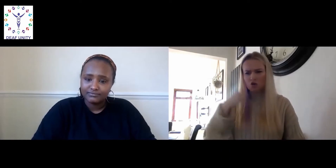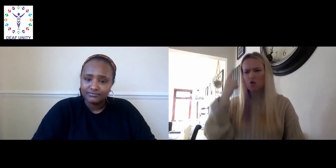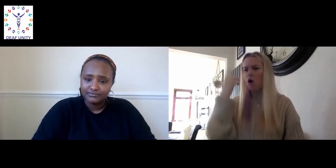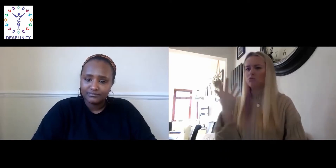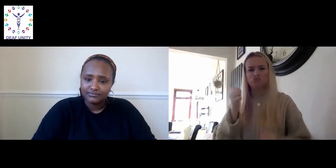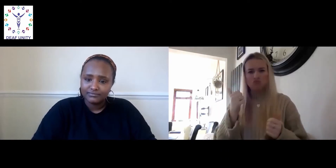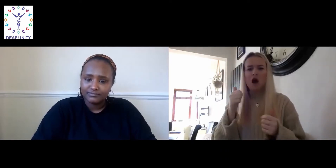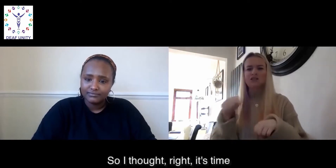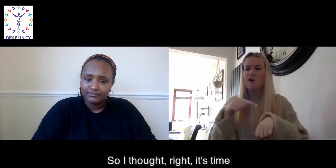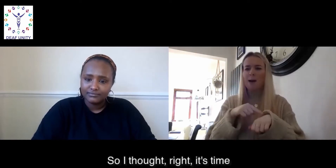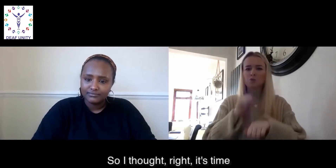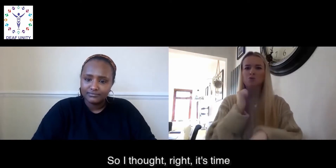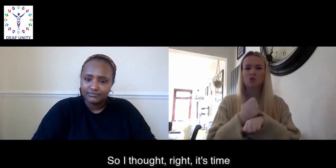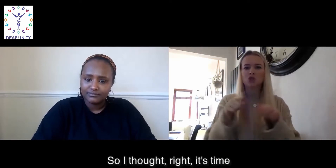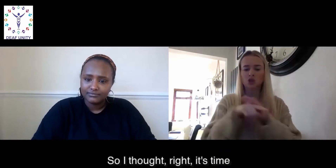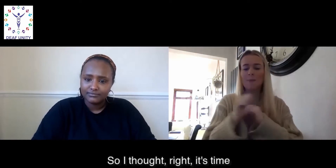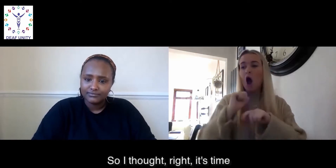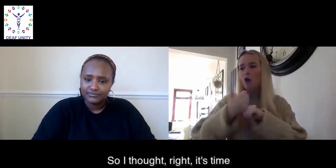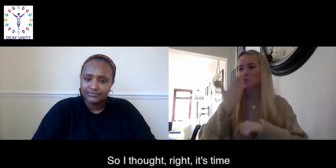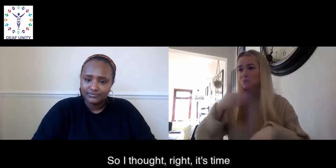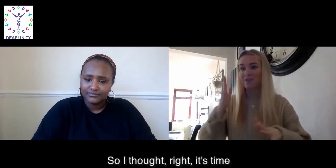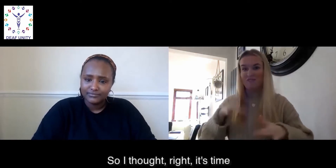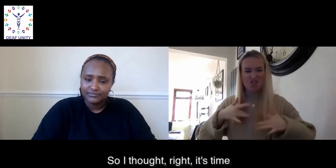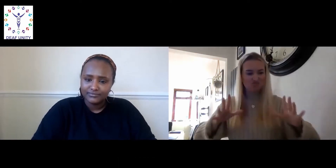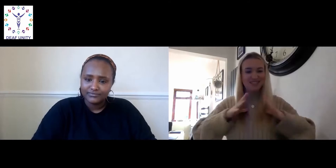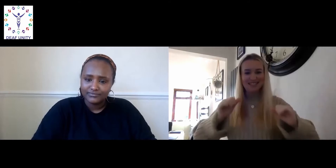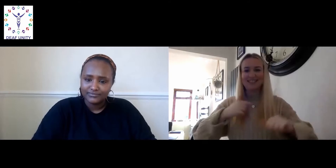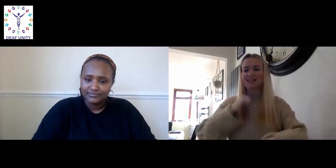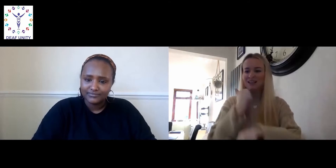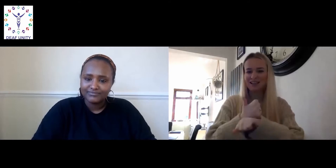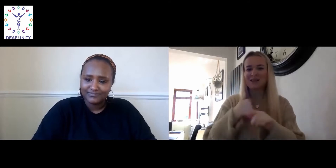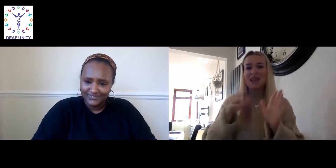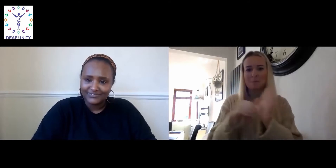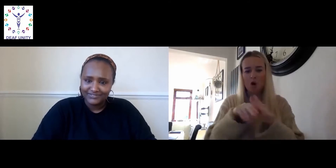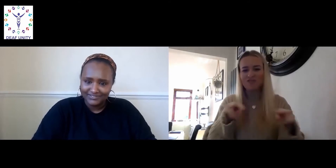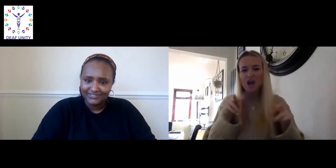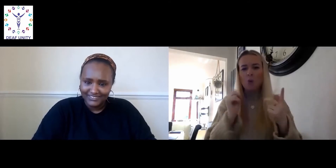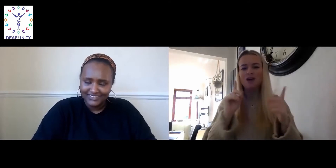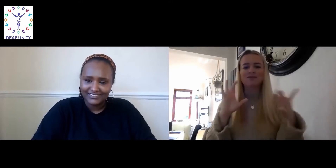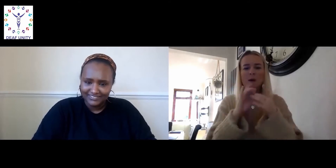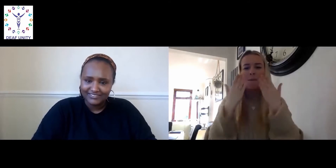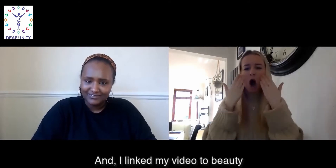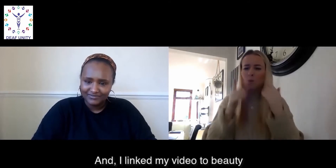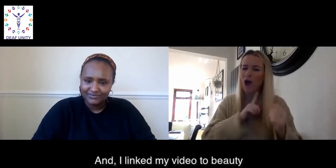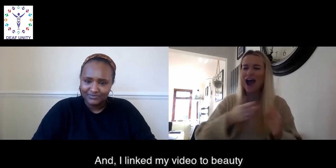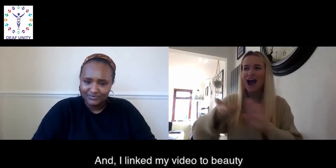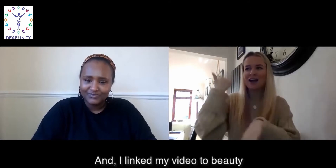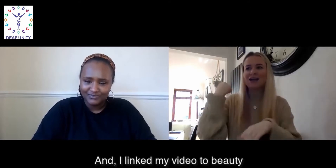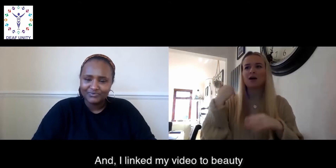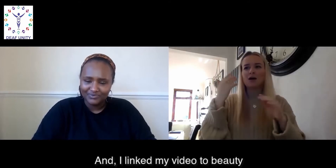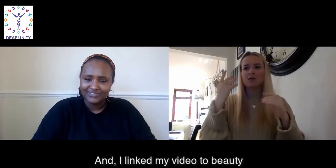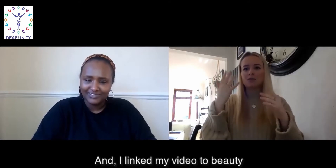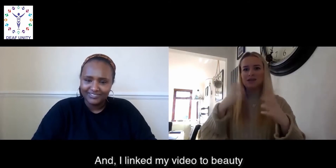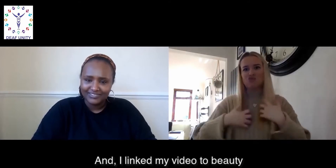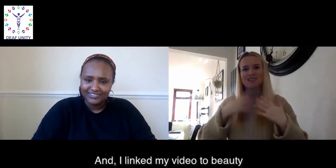waiting for? So I thought, right, it's time to start my YouTube channel. So after school I felt quite ready, and I linked my